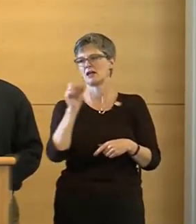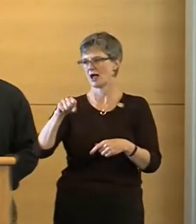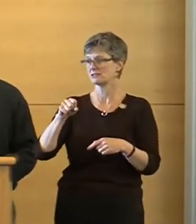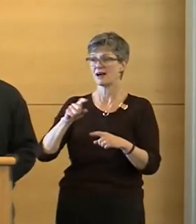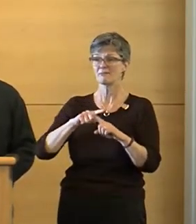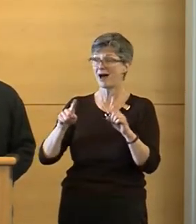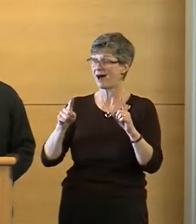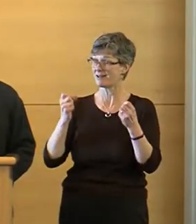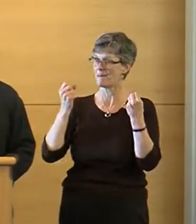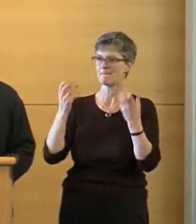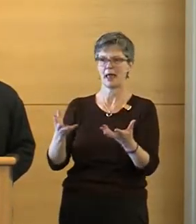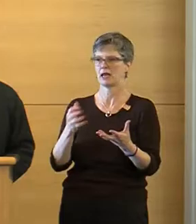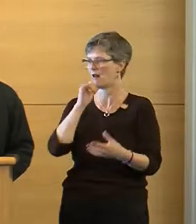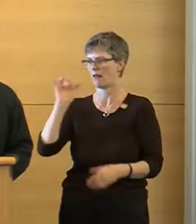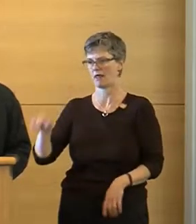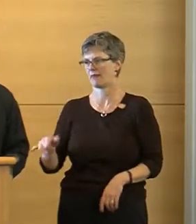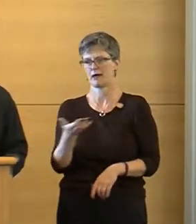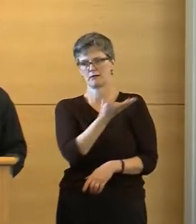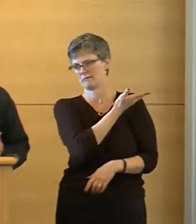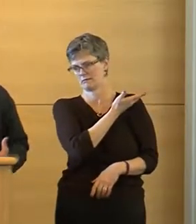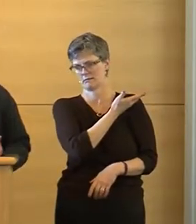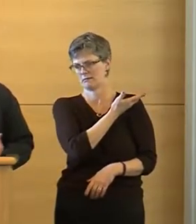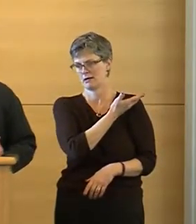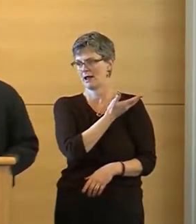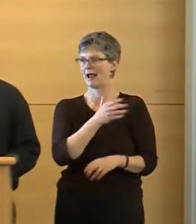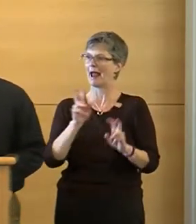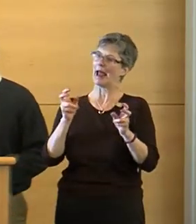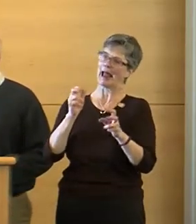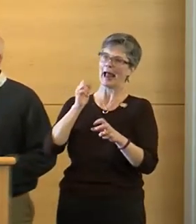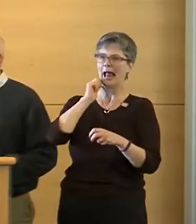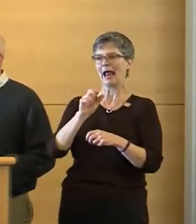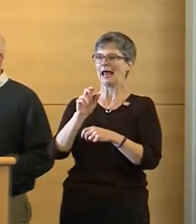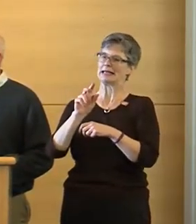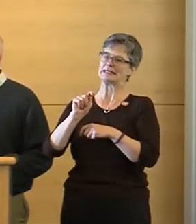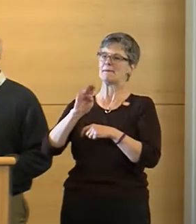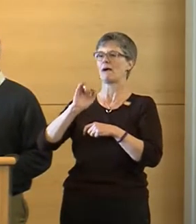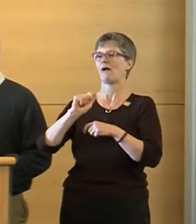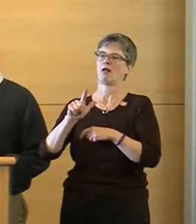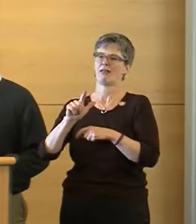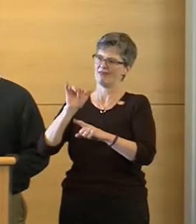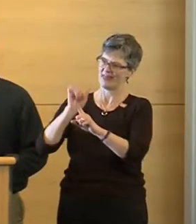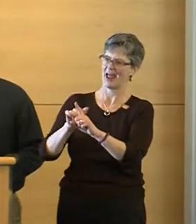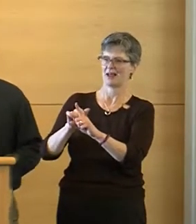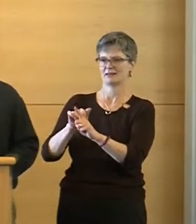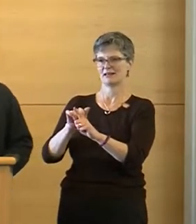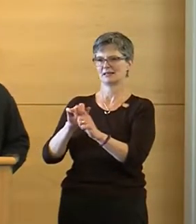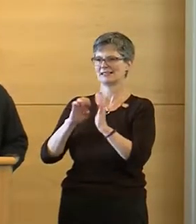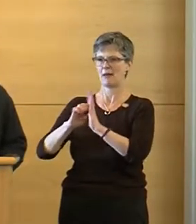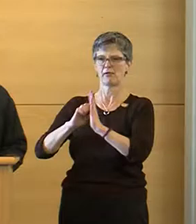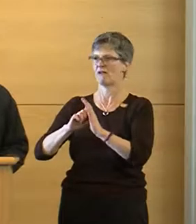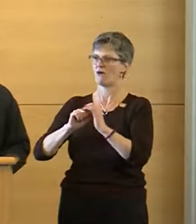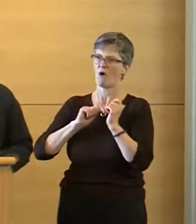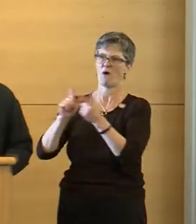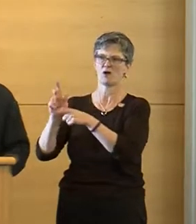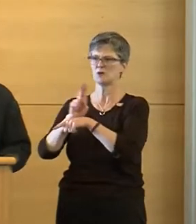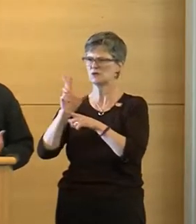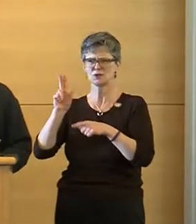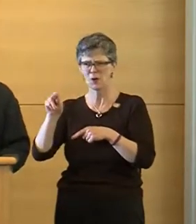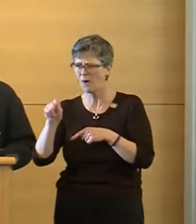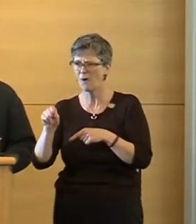sharing that is that if you think about all those billions of users out there, there are a few that do resemble